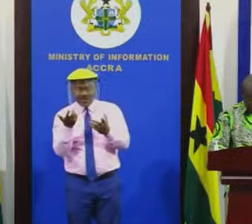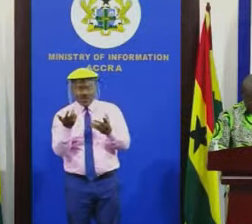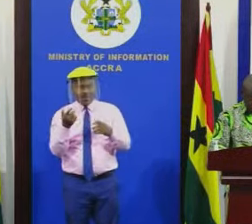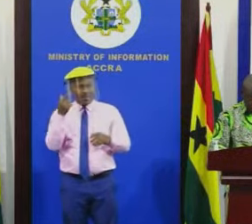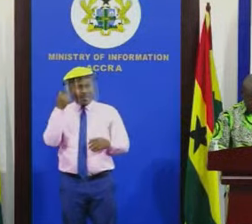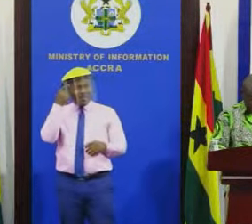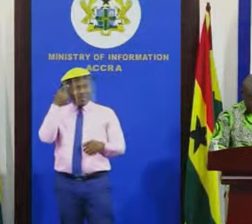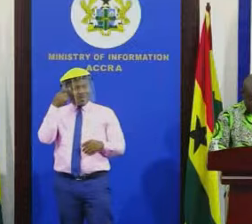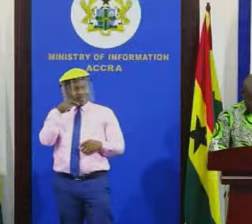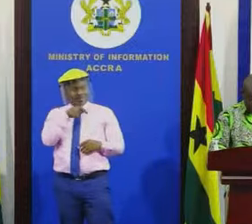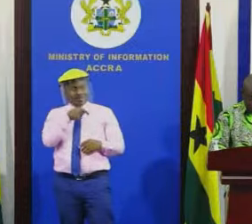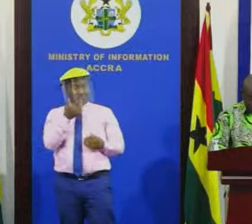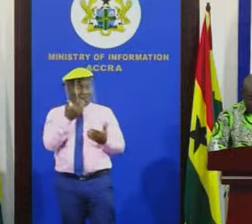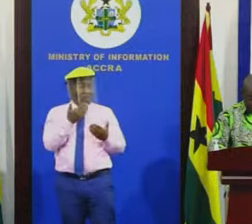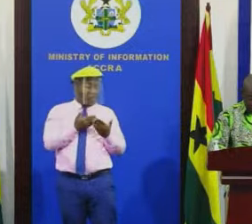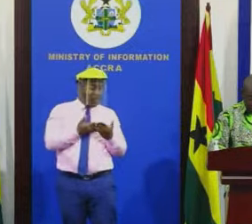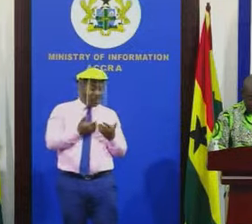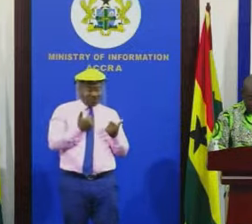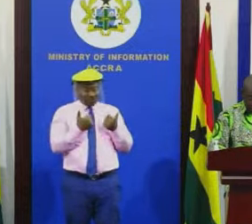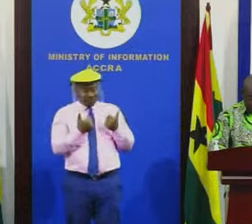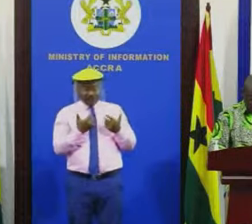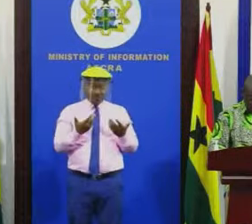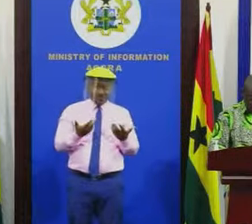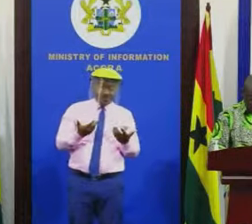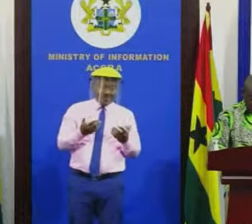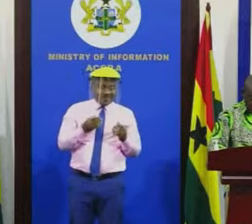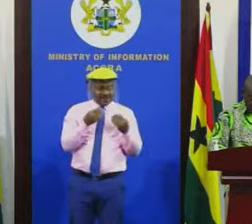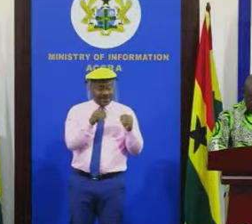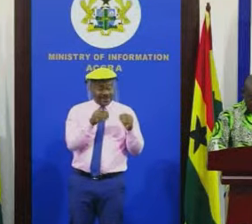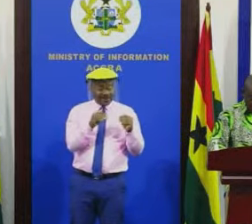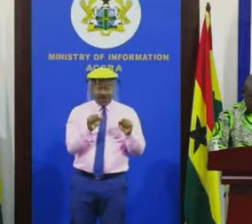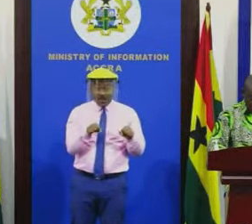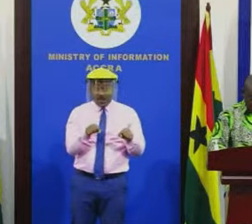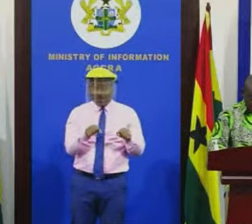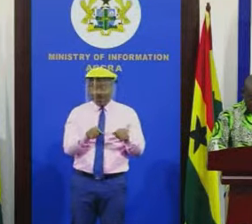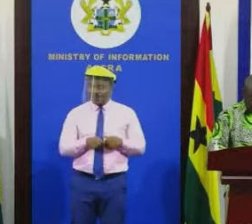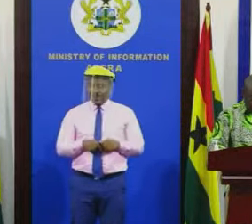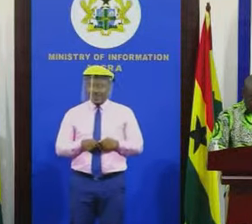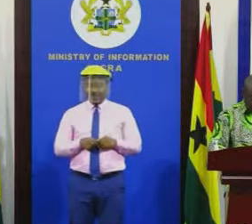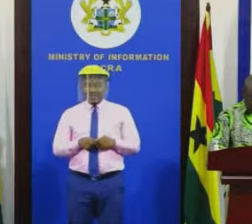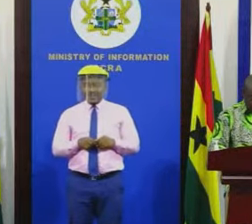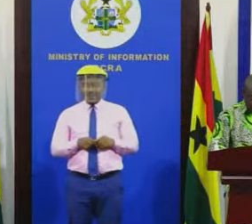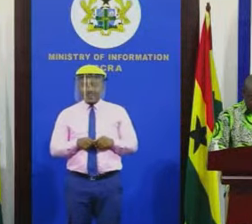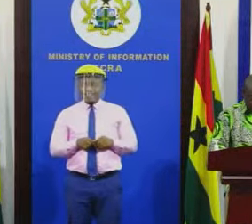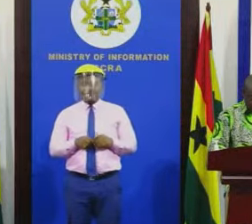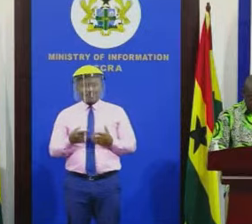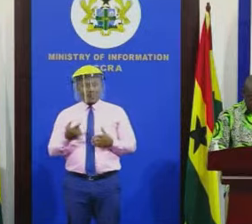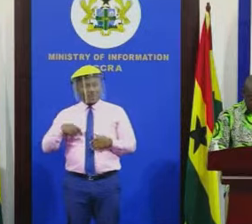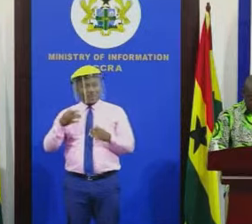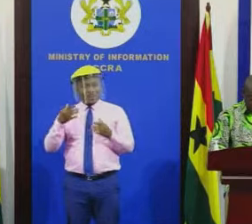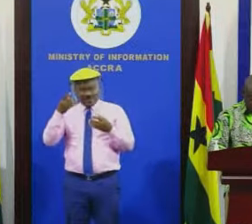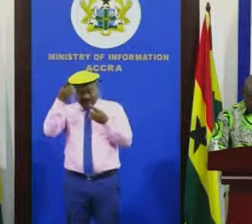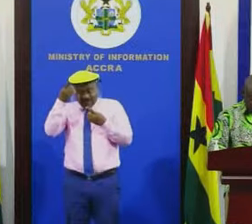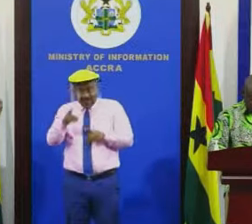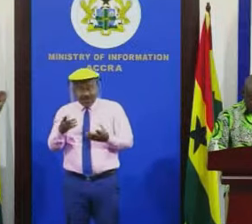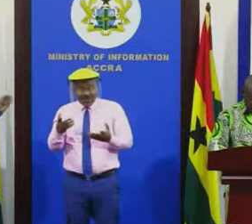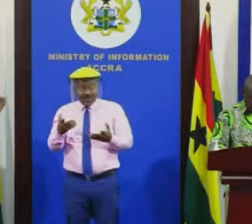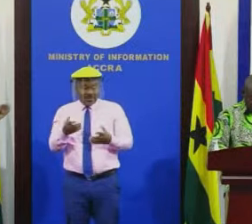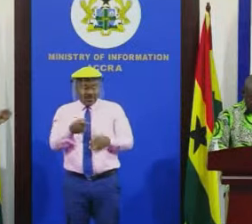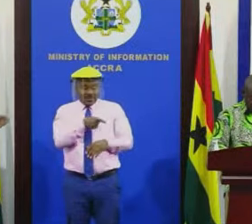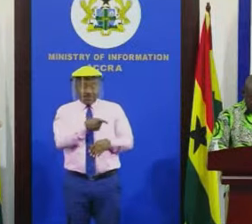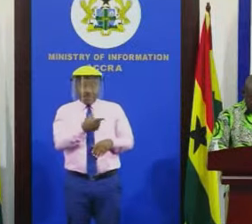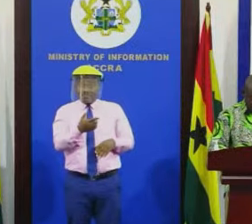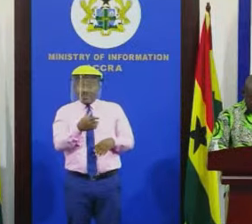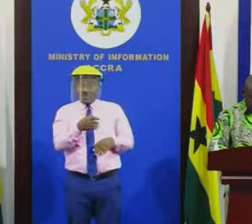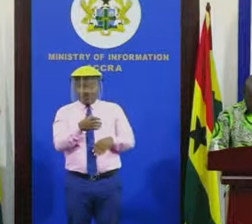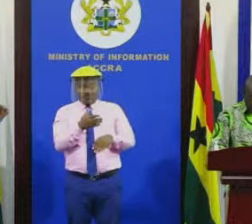of as being of a certain value which ought to be sold and all that. So a decision has even been made to go and give